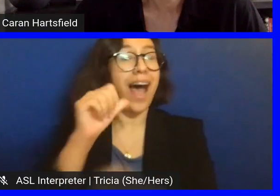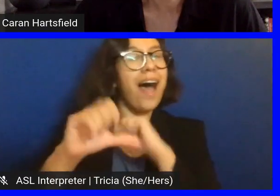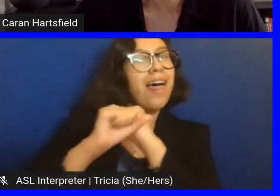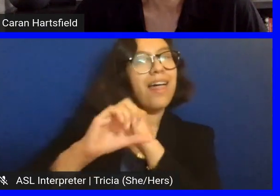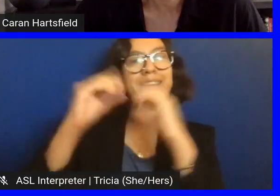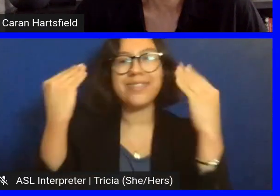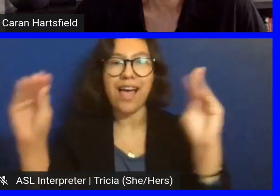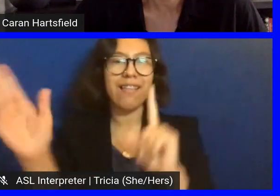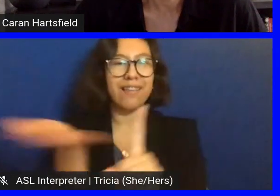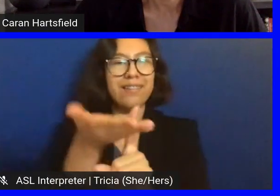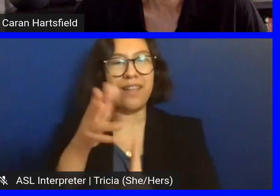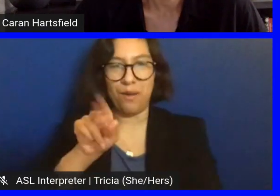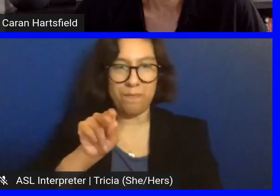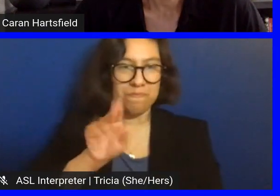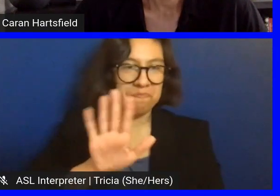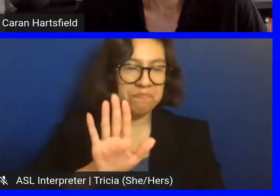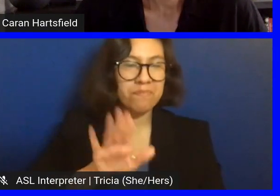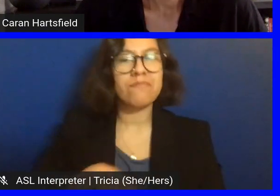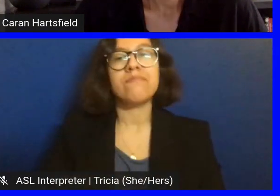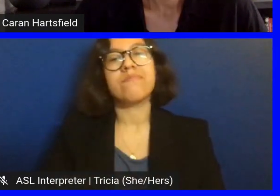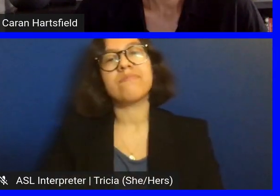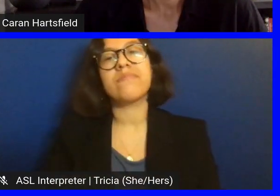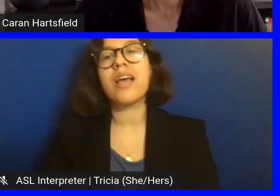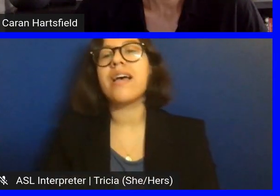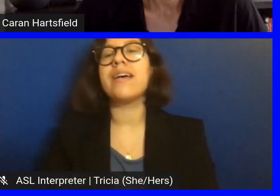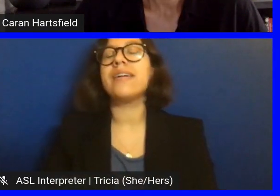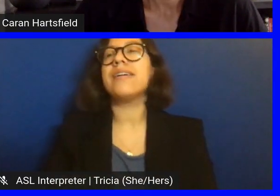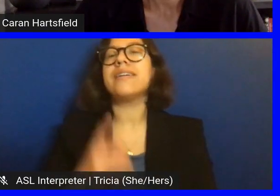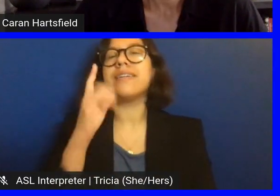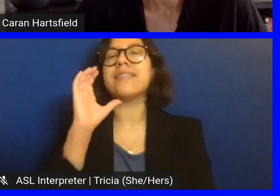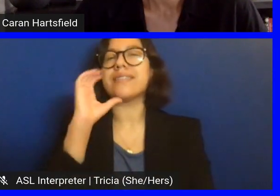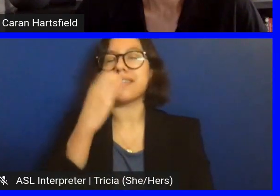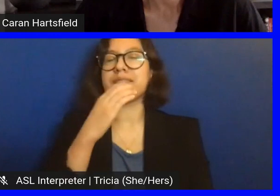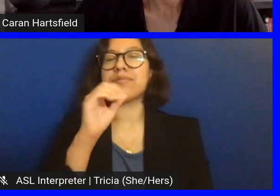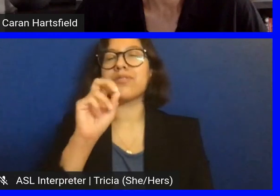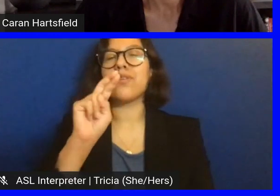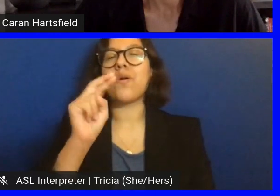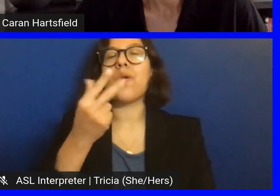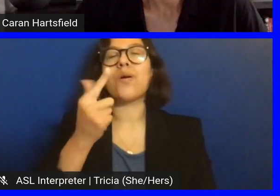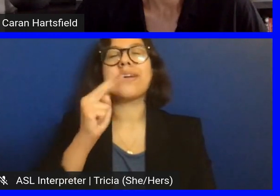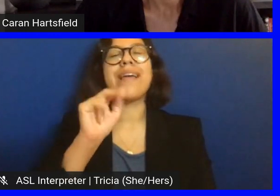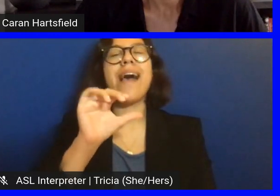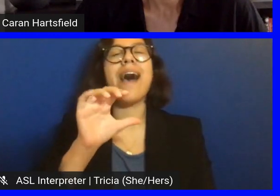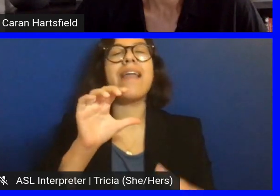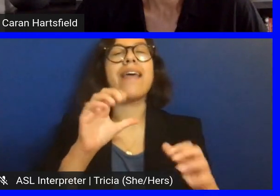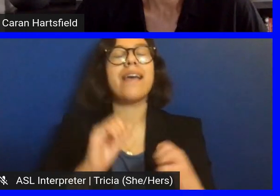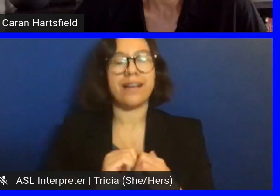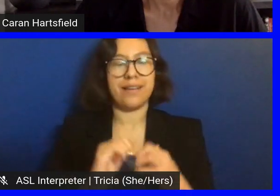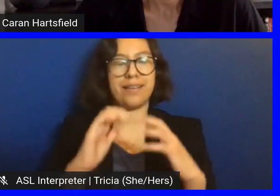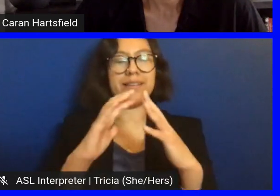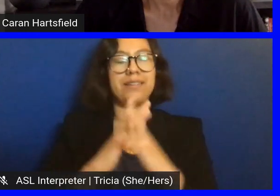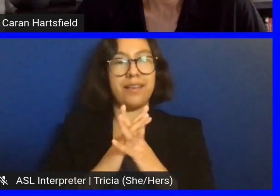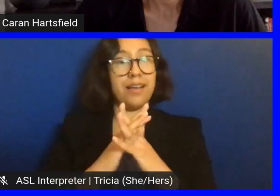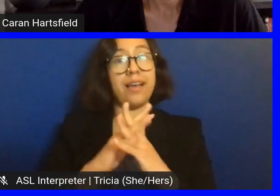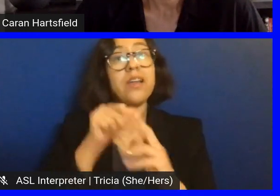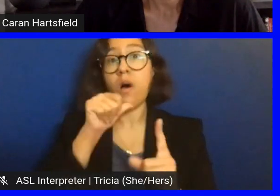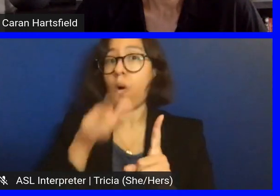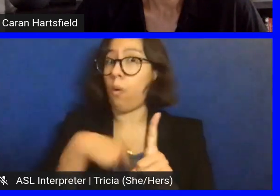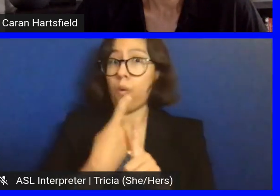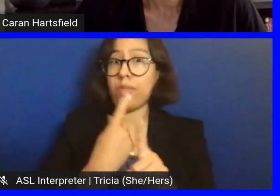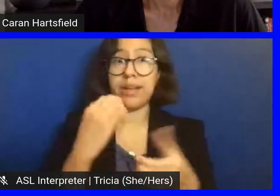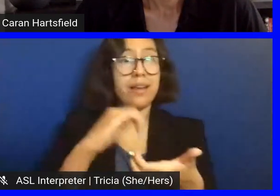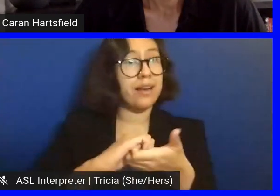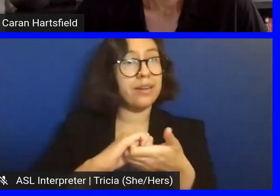that it seemed to organically form into not just a collective or not just a